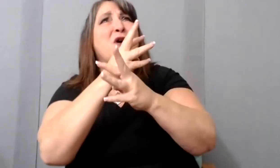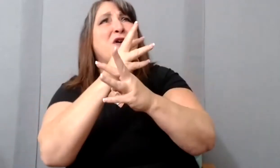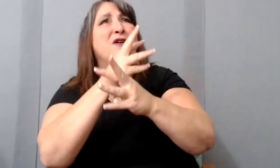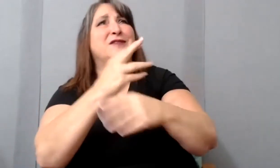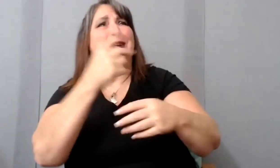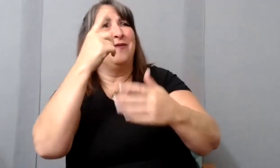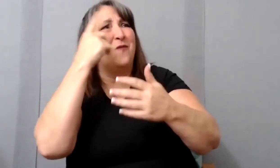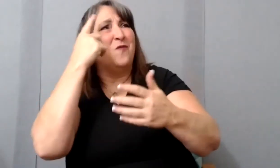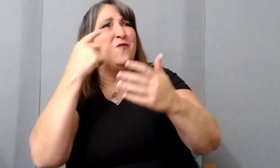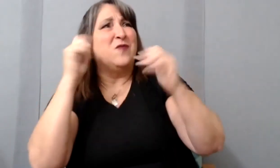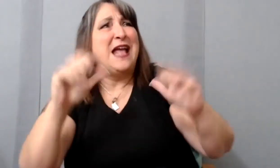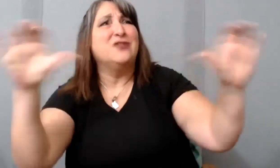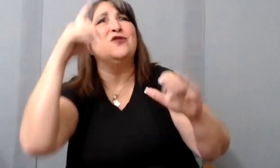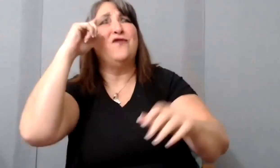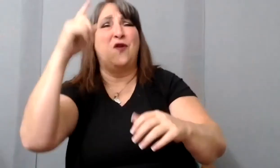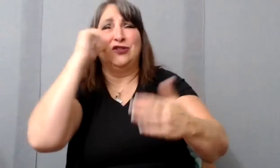and granddaughters.